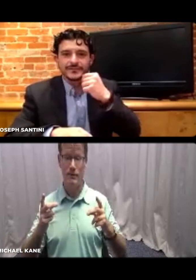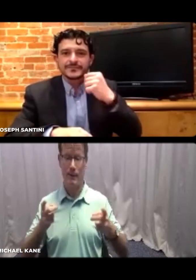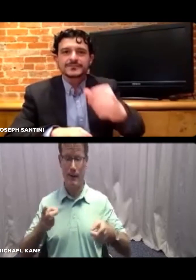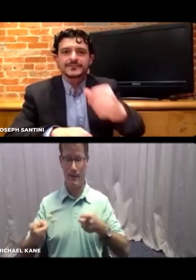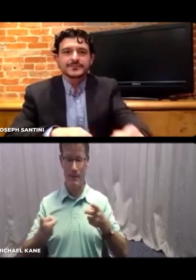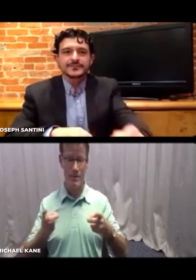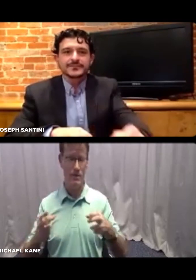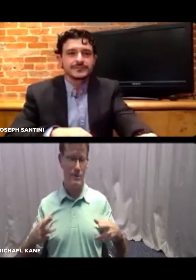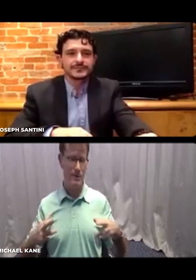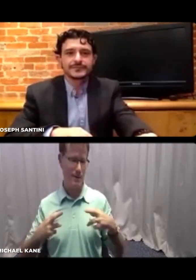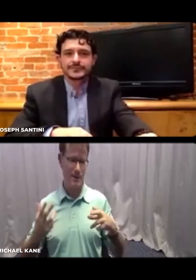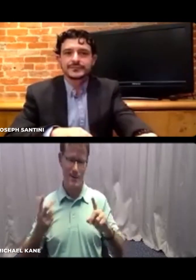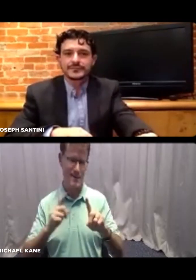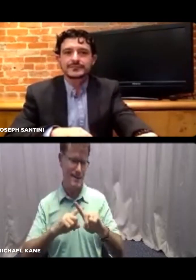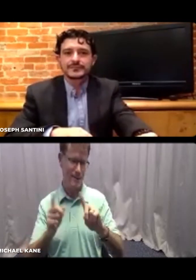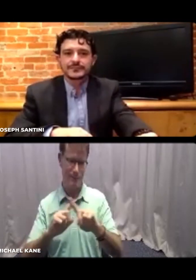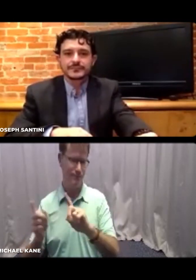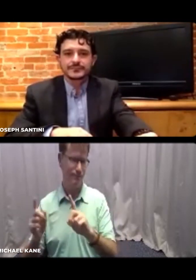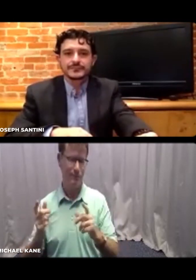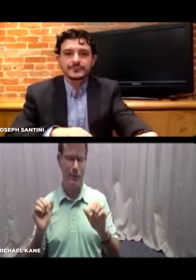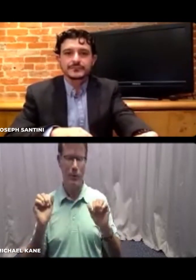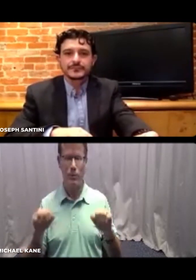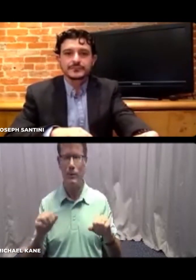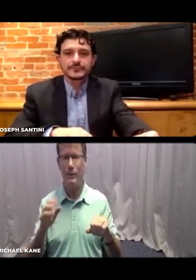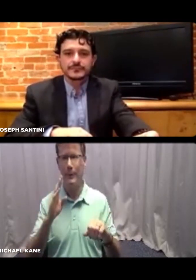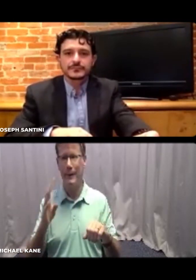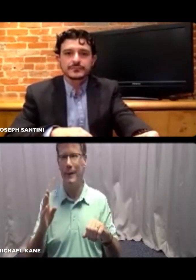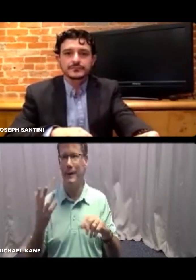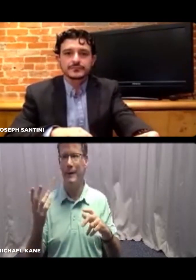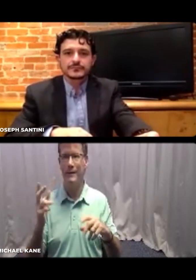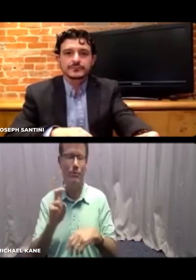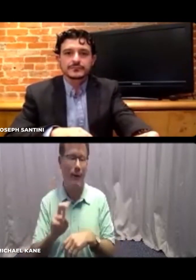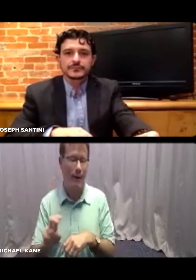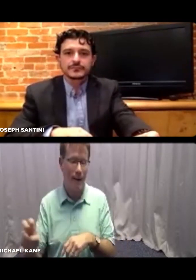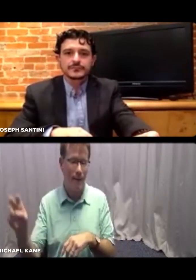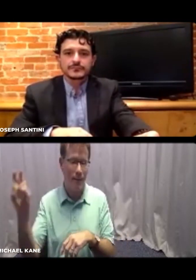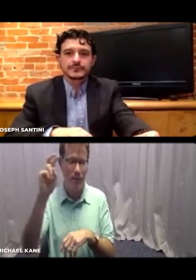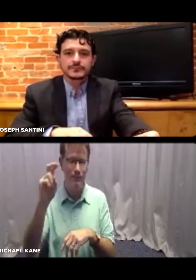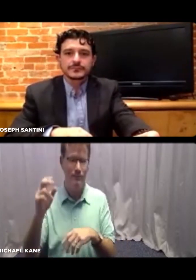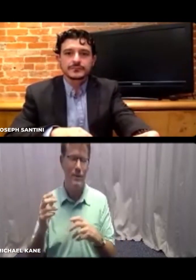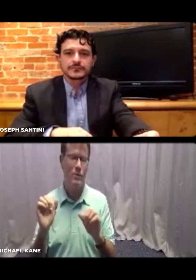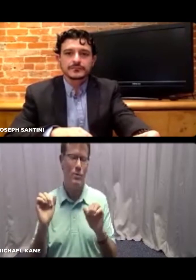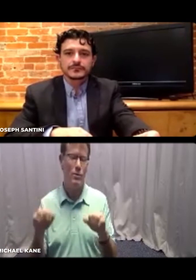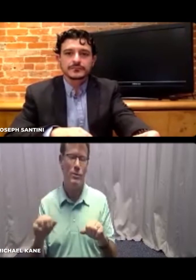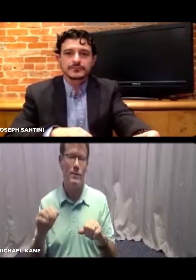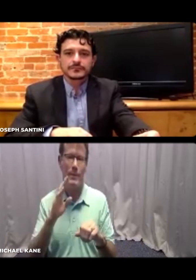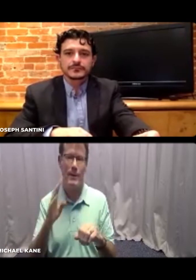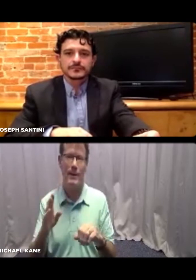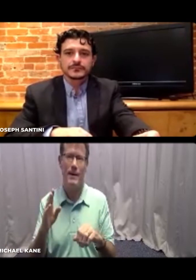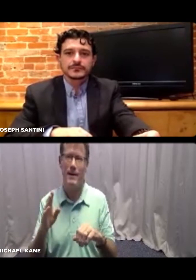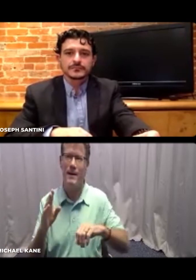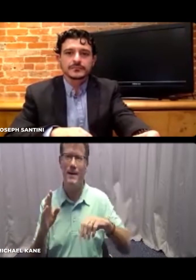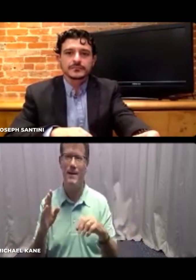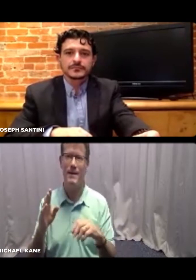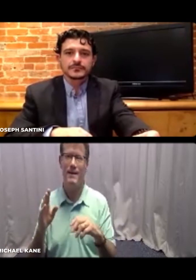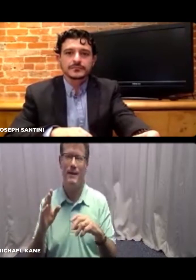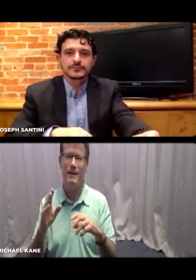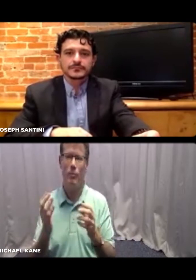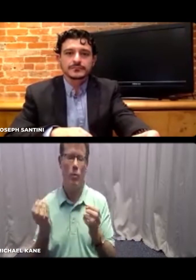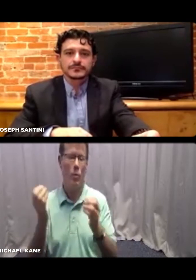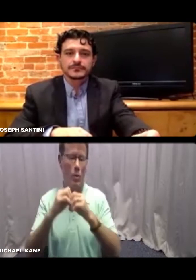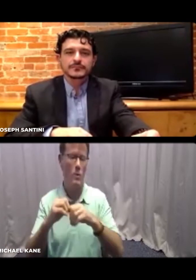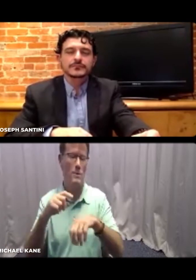People handle retirement differently. Some people want to travel. Others may want more